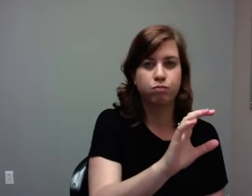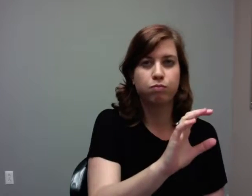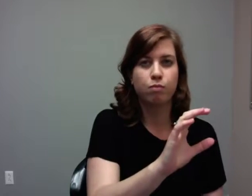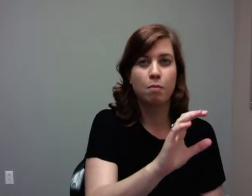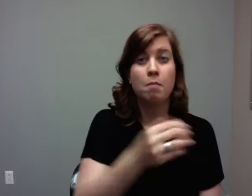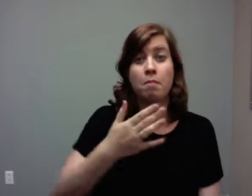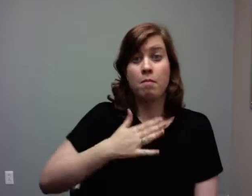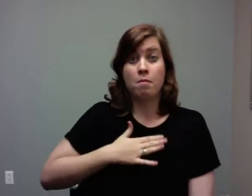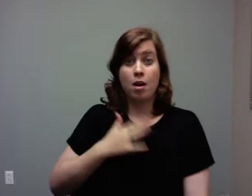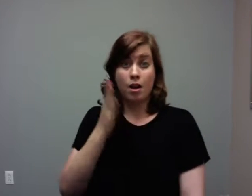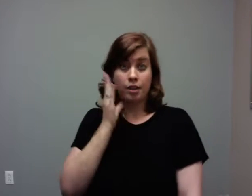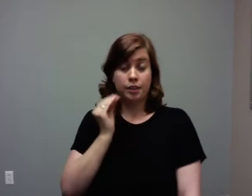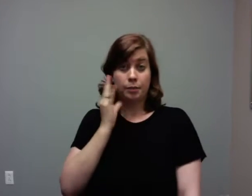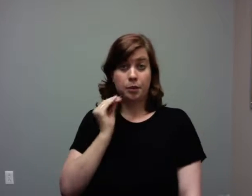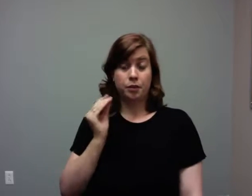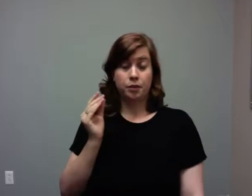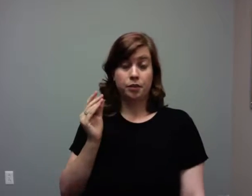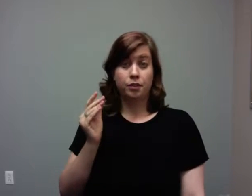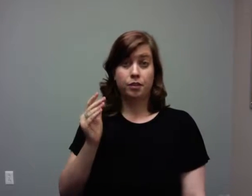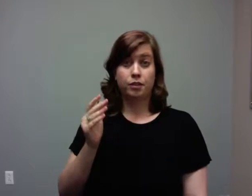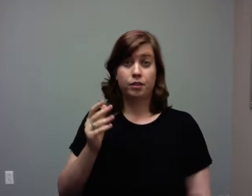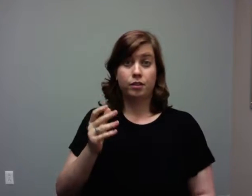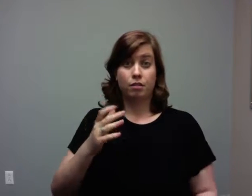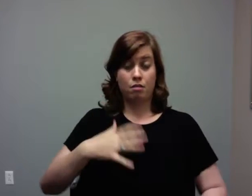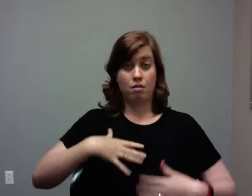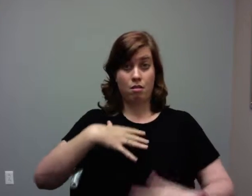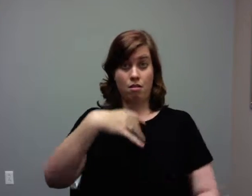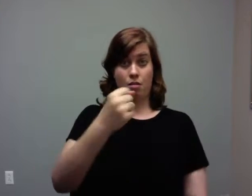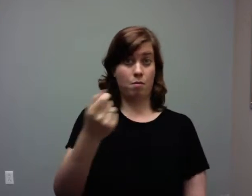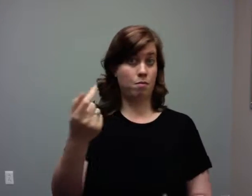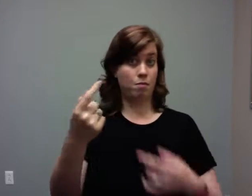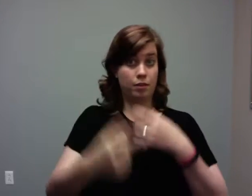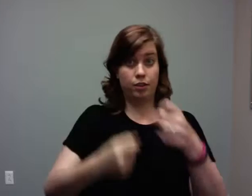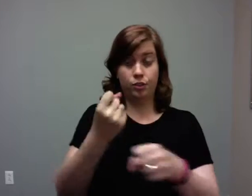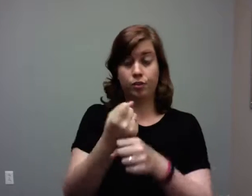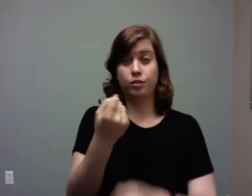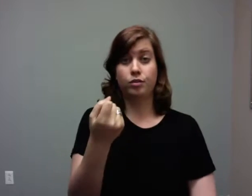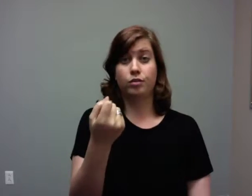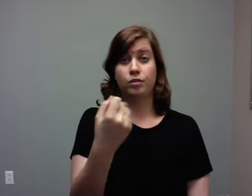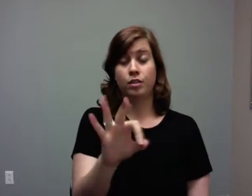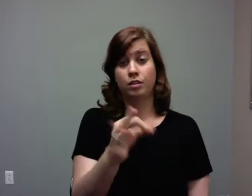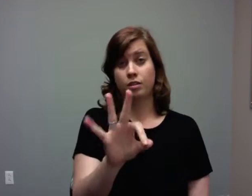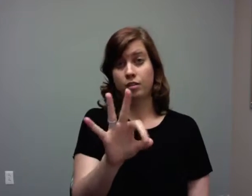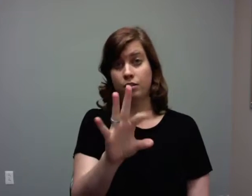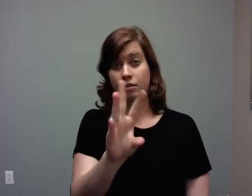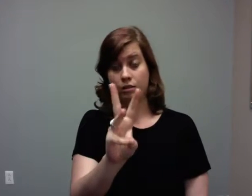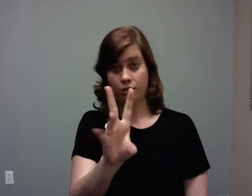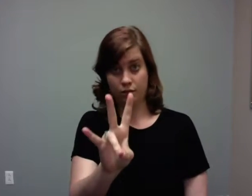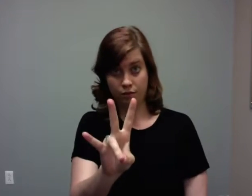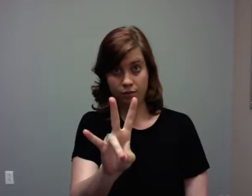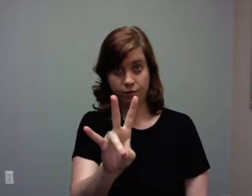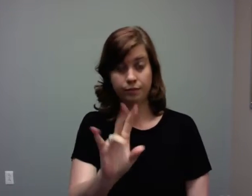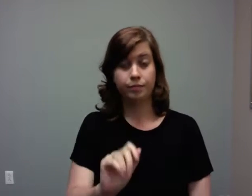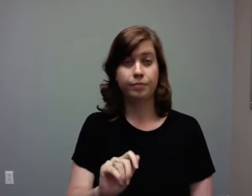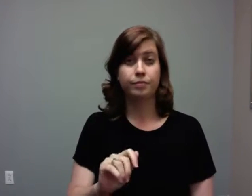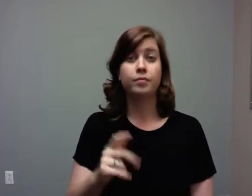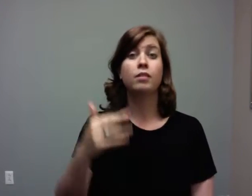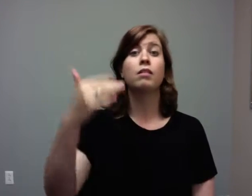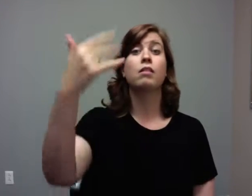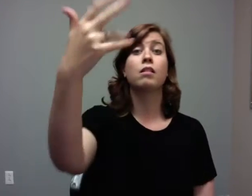1967, and in September of 2009, I was able to find my birth